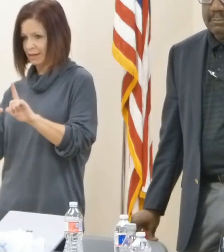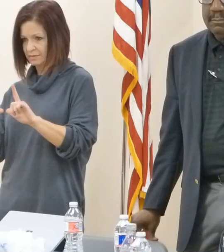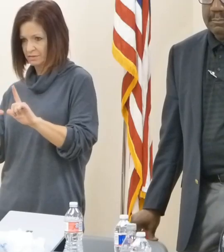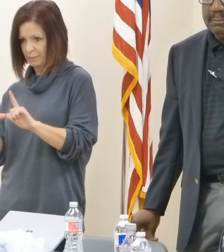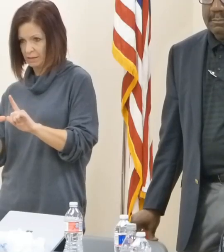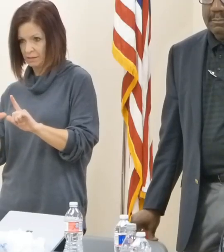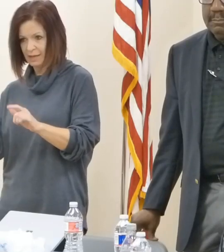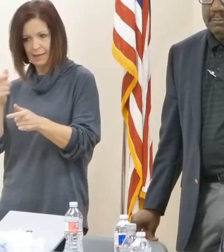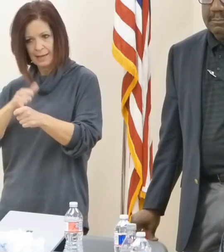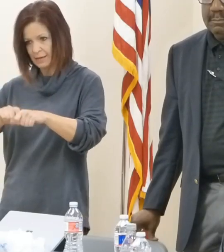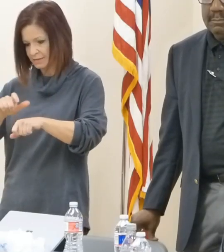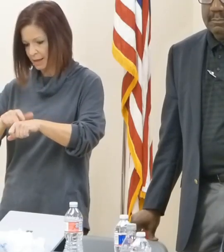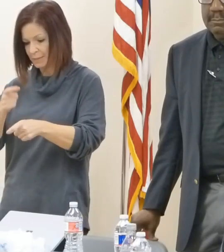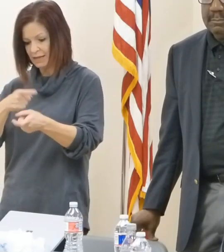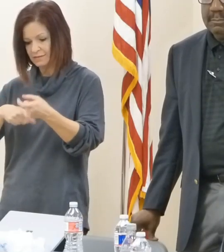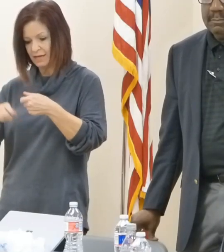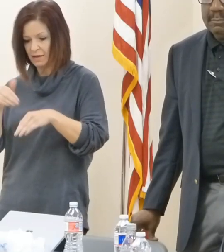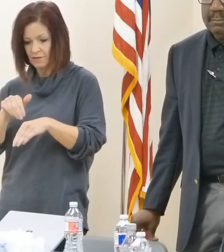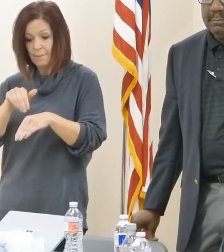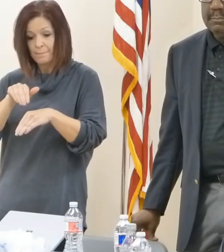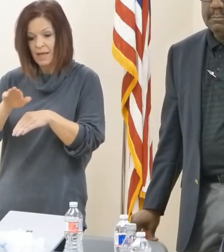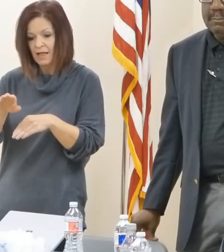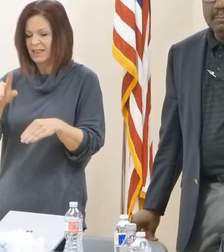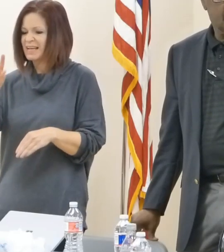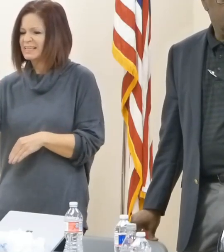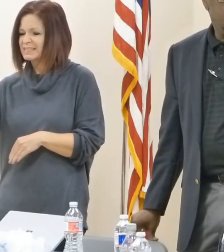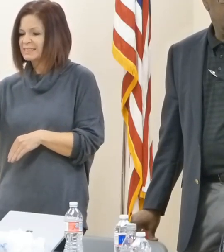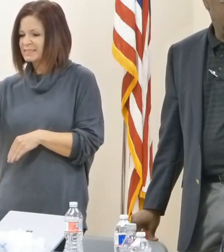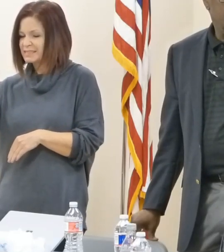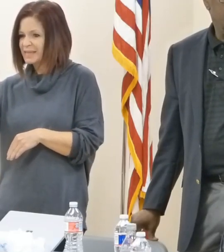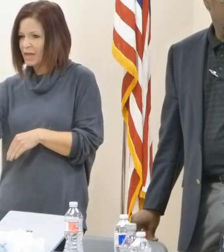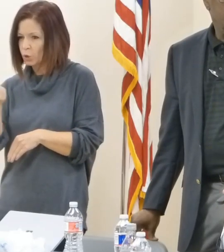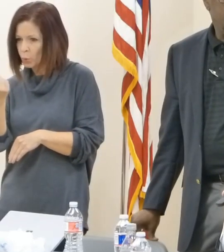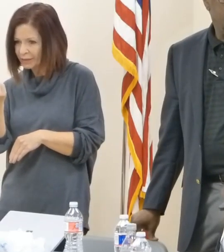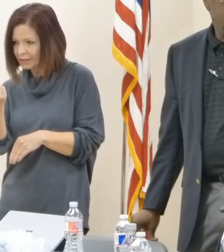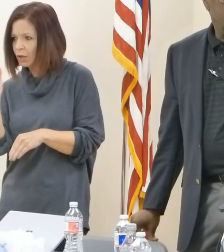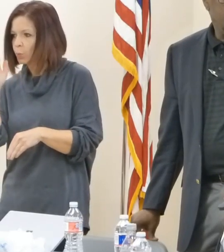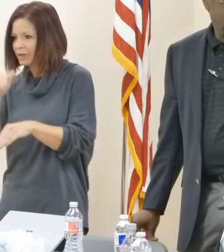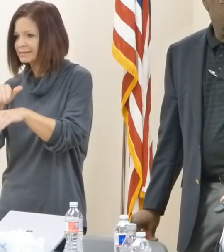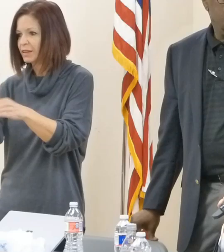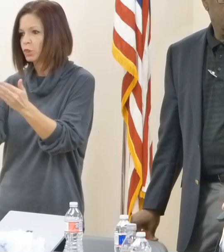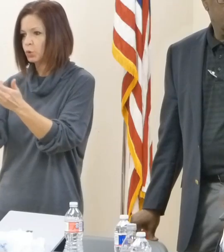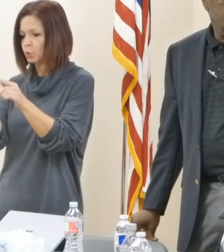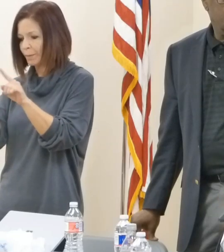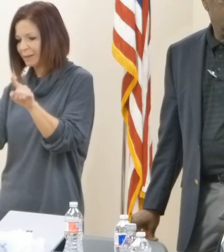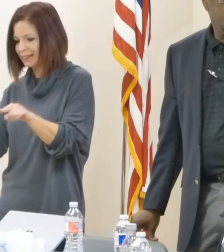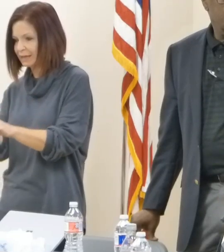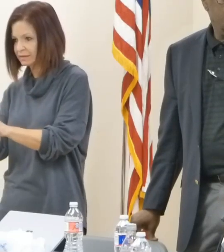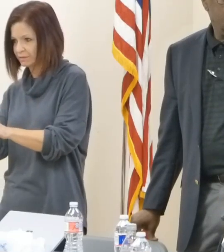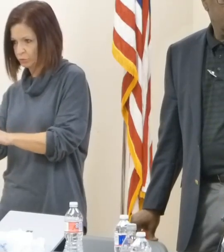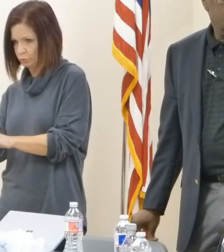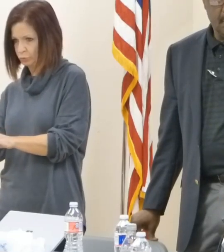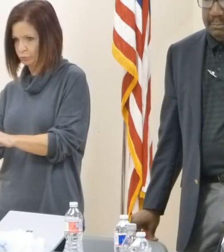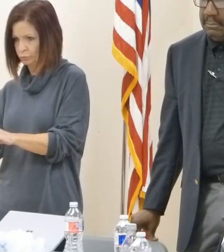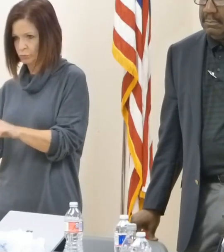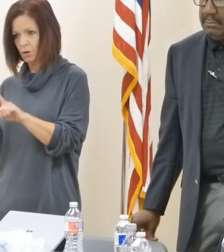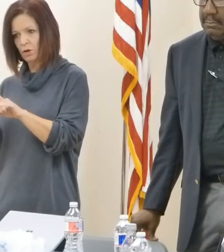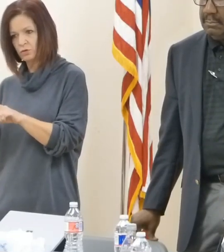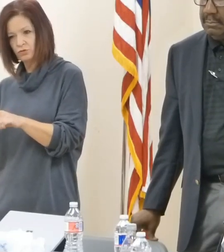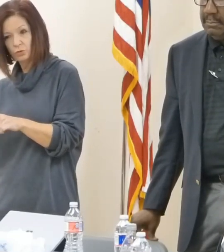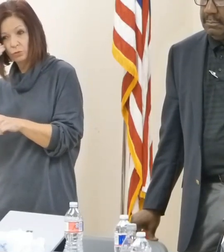instead of mailing you tags, they will mail you a new plate and tags. Also, you should know that you can do